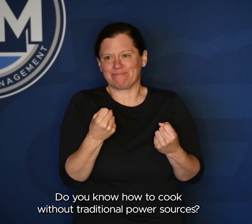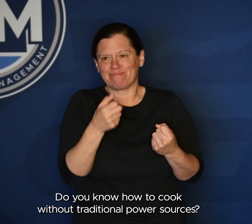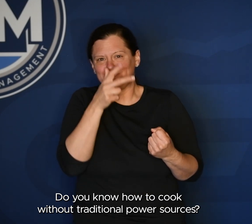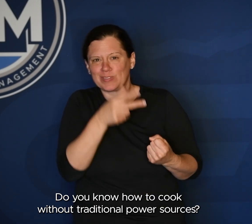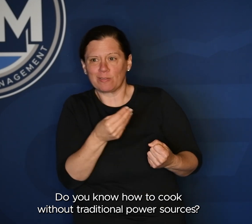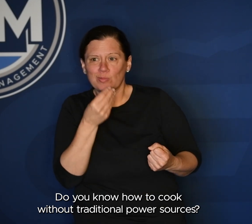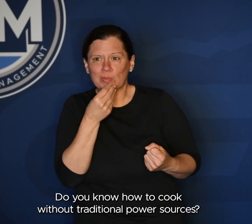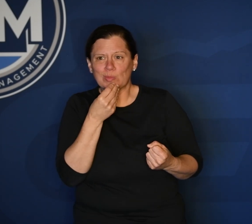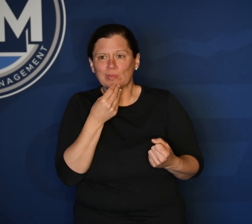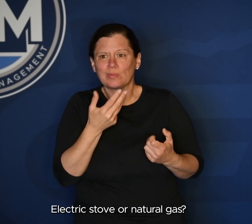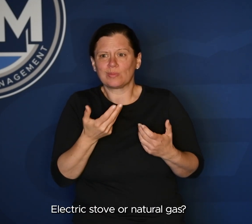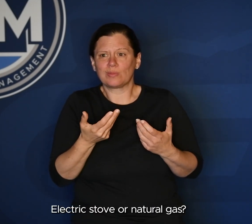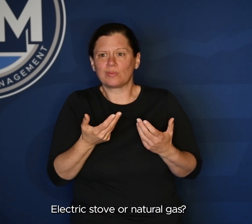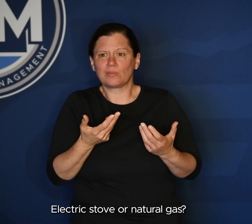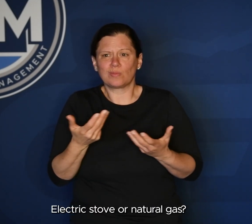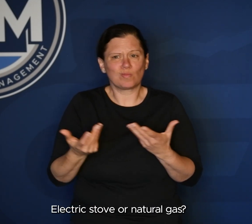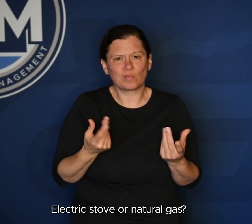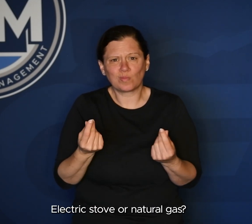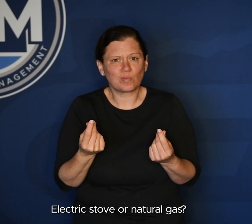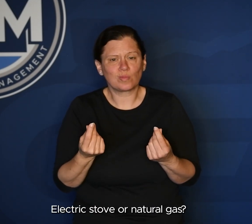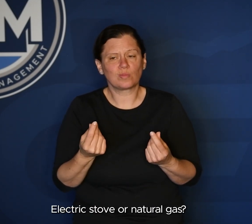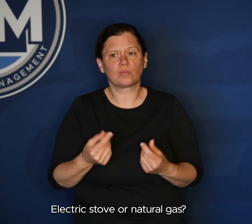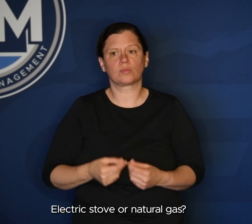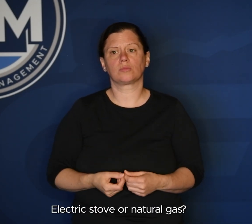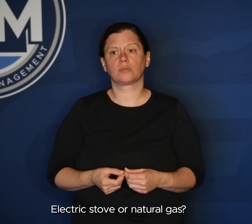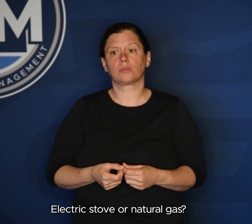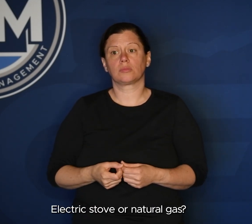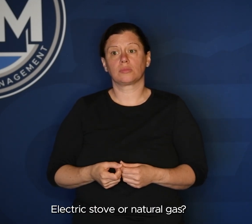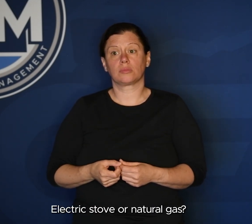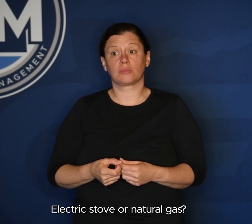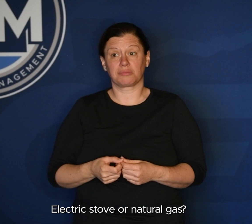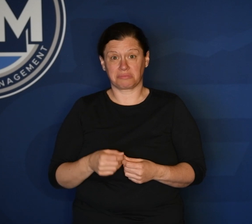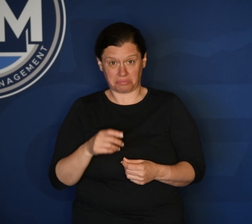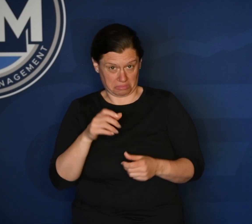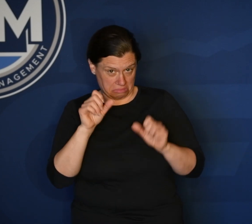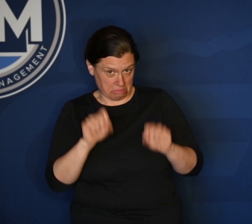power sources, electric stove or natural gas?